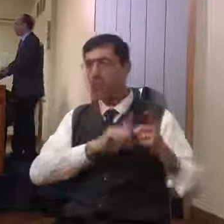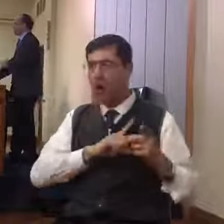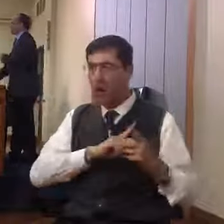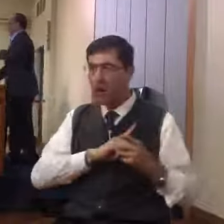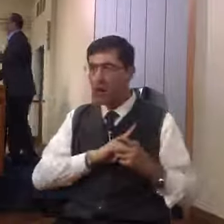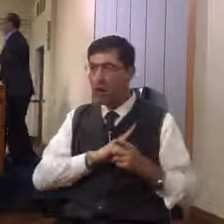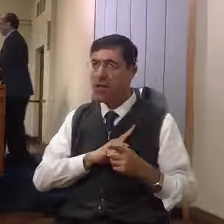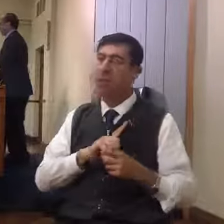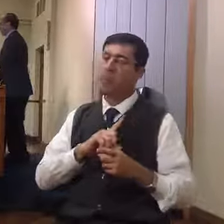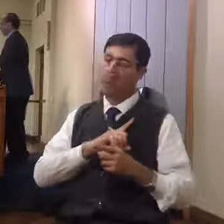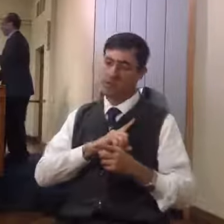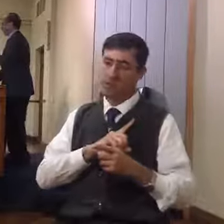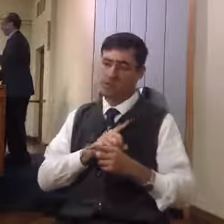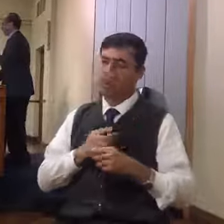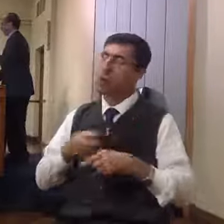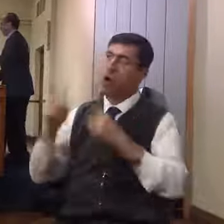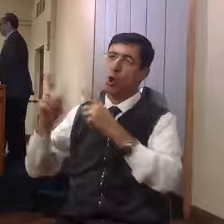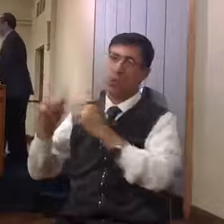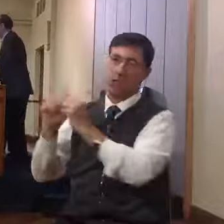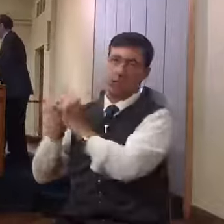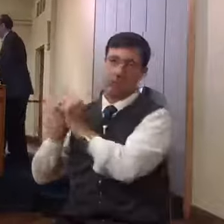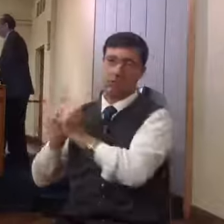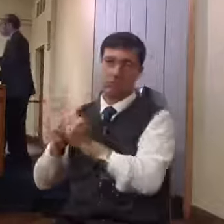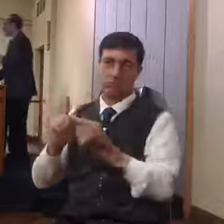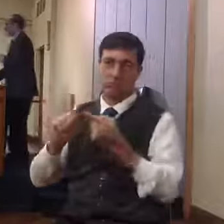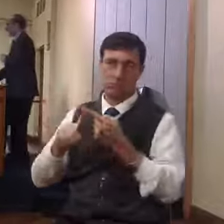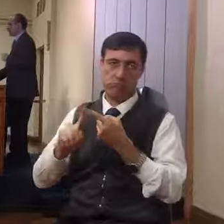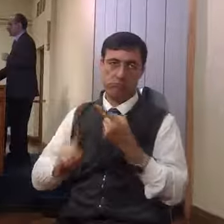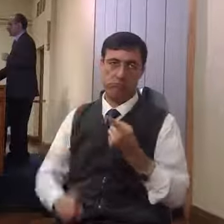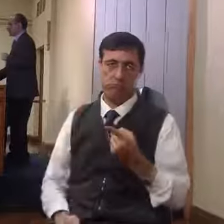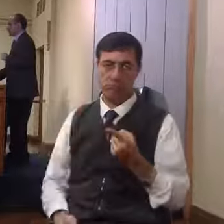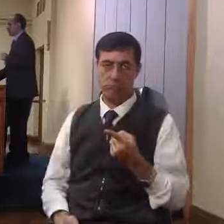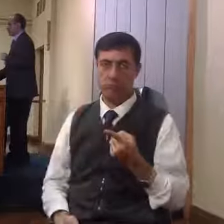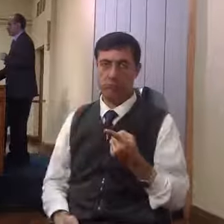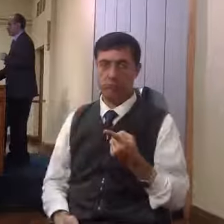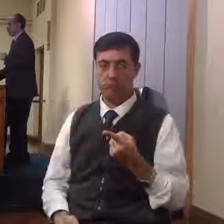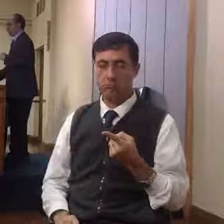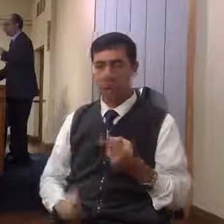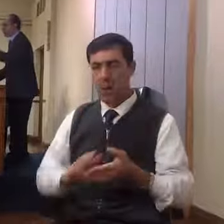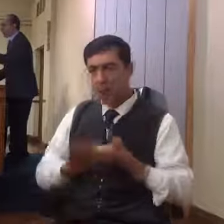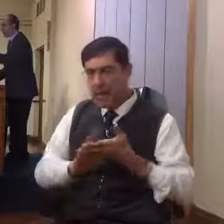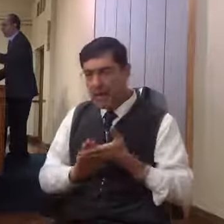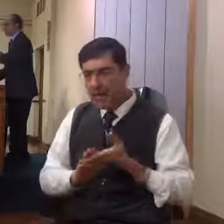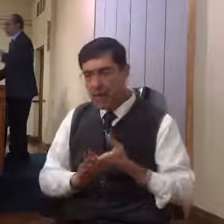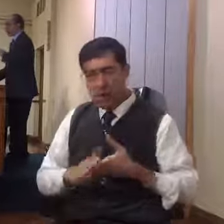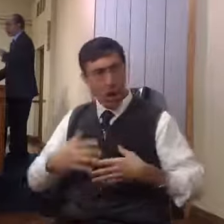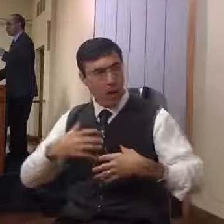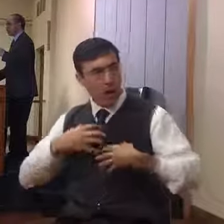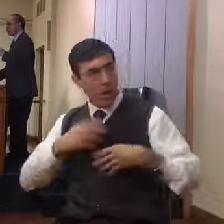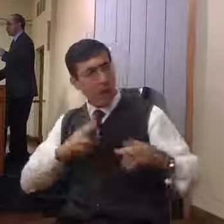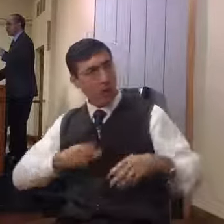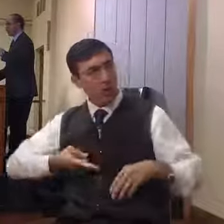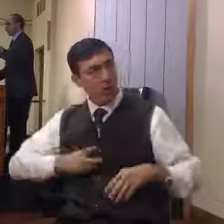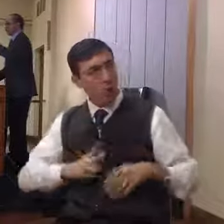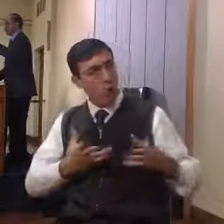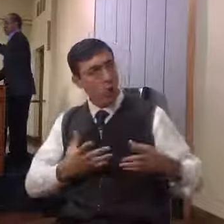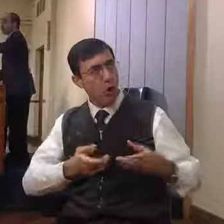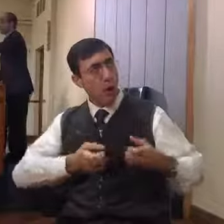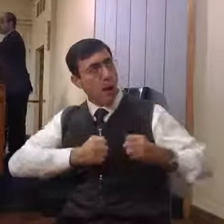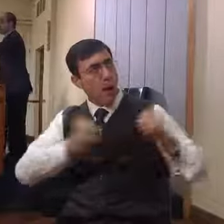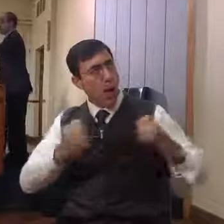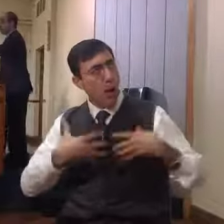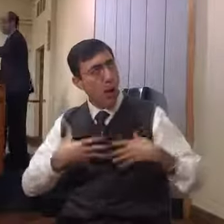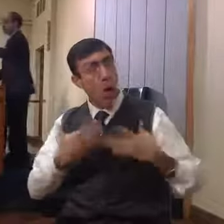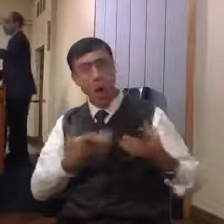Oh, not just because we fear the sword, not just because we fear the power, not just because we fear the